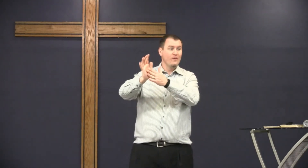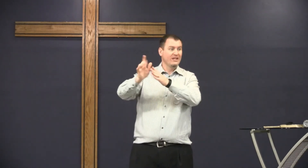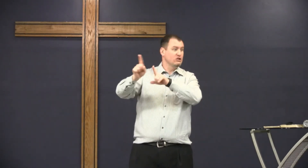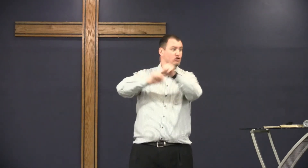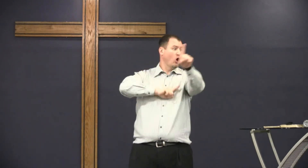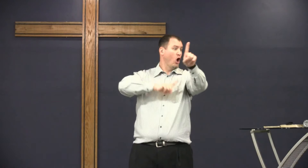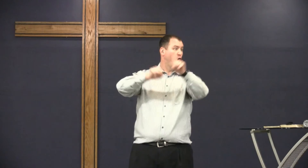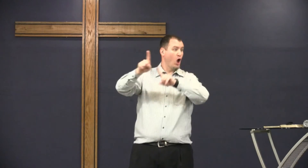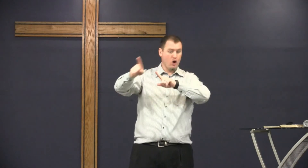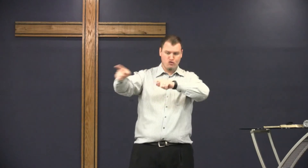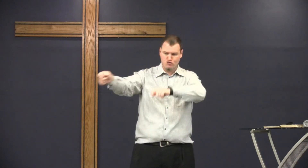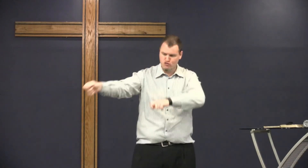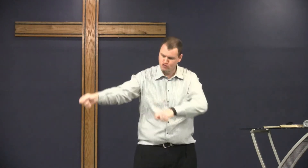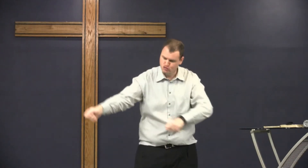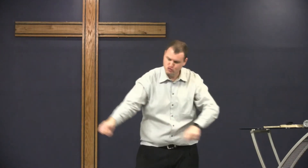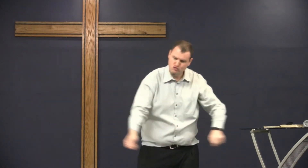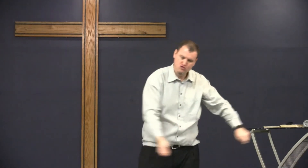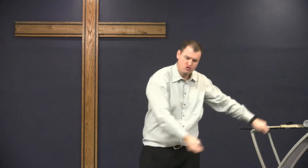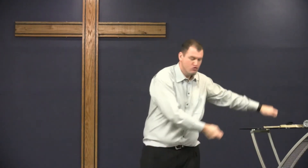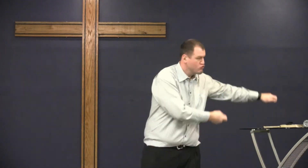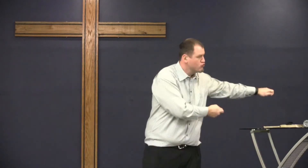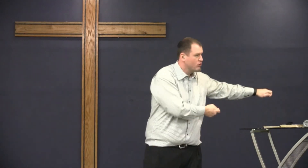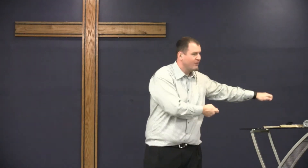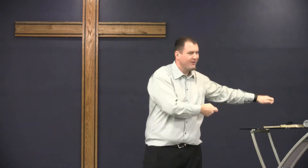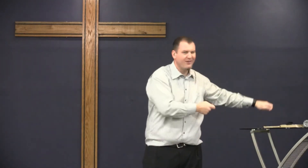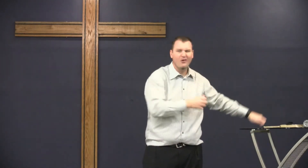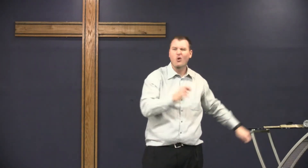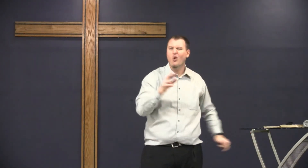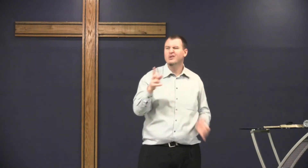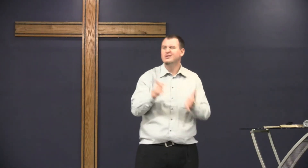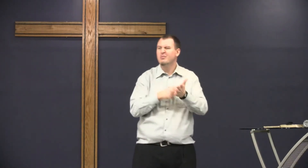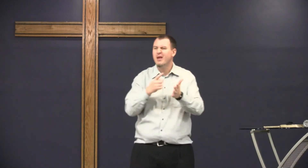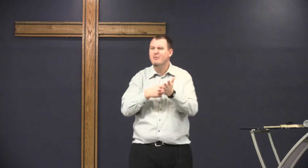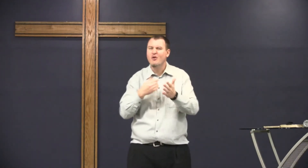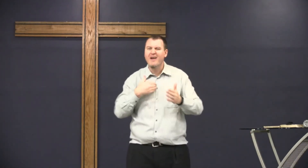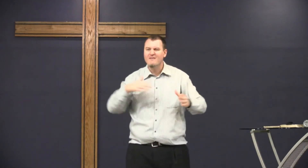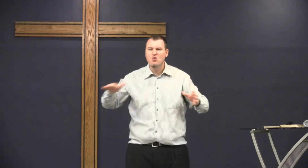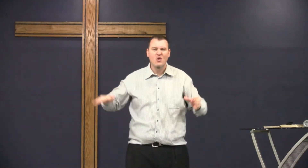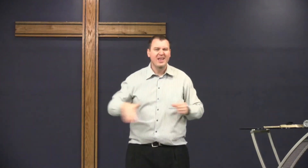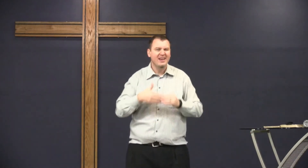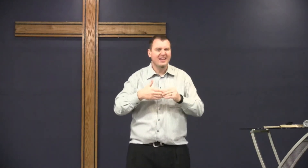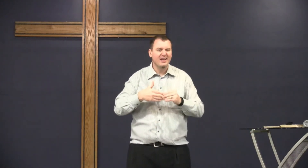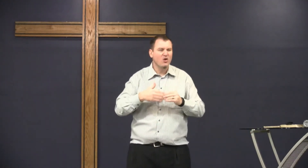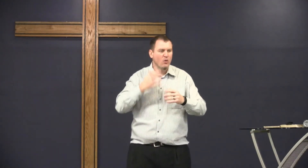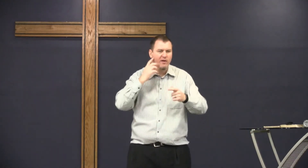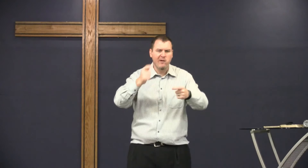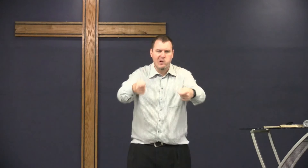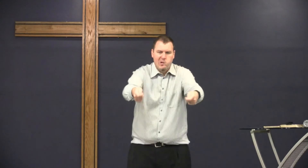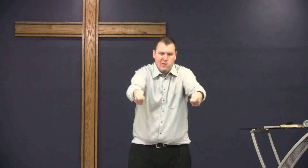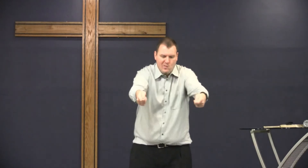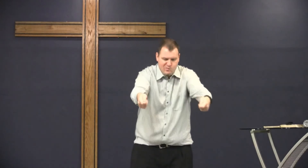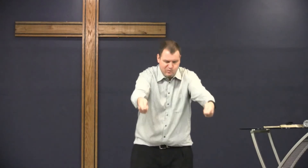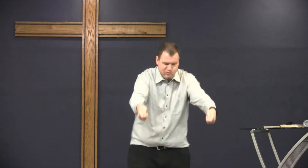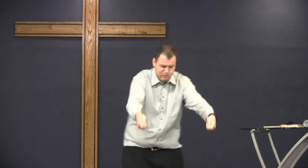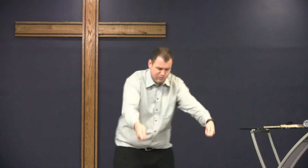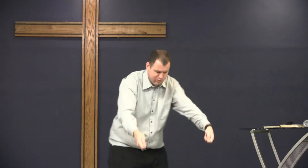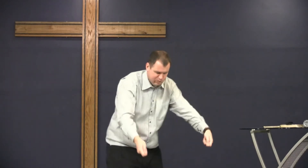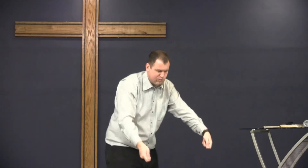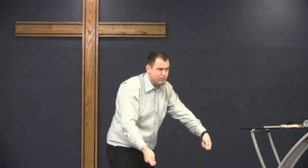red carpet. Movie stars, they draw out that red carpet, or sometimes there's a wedding and